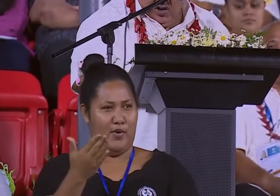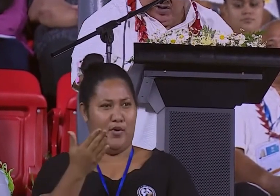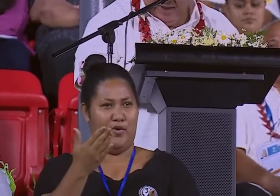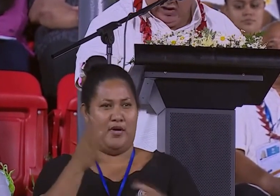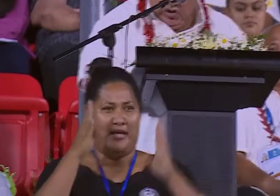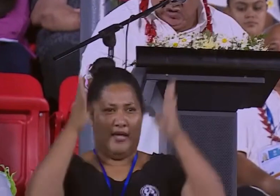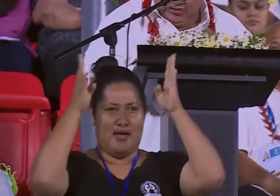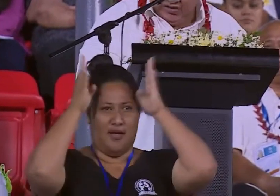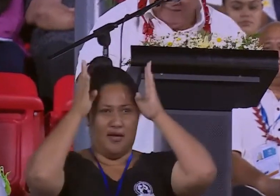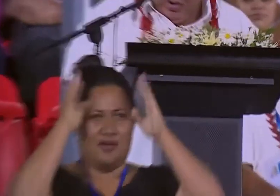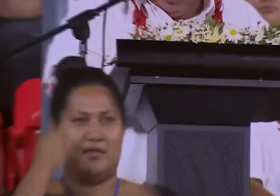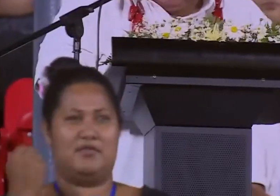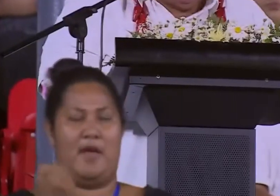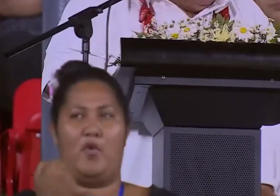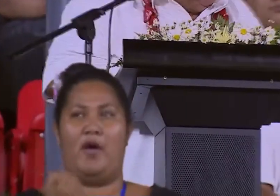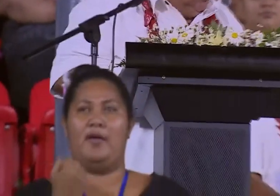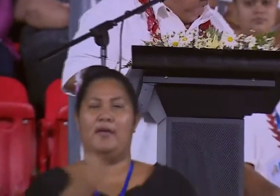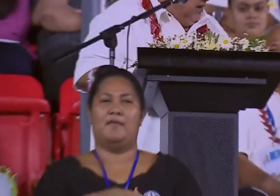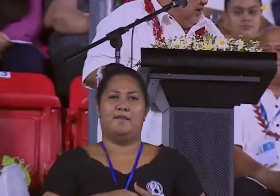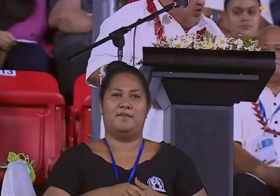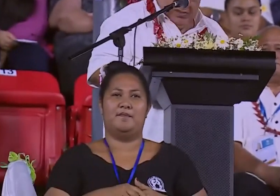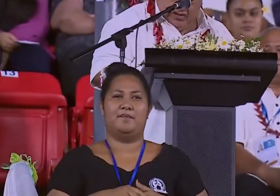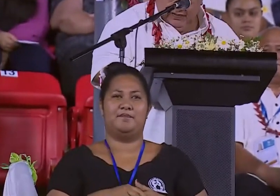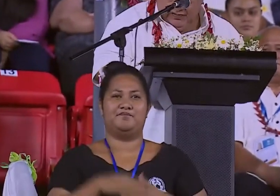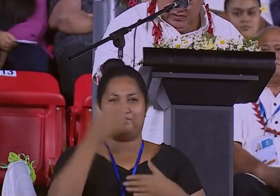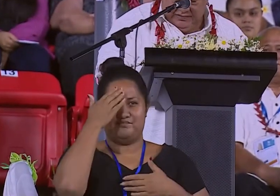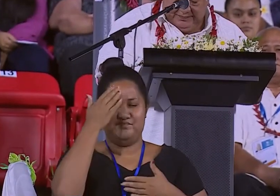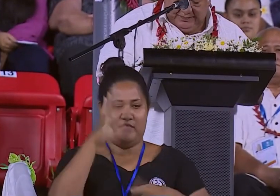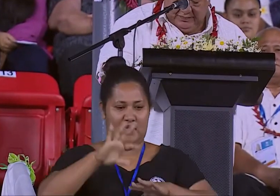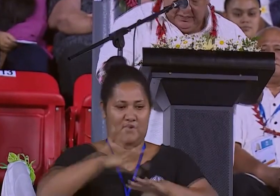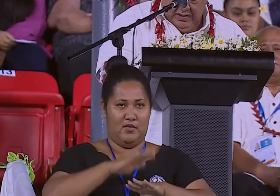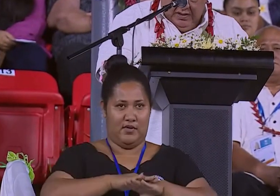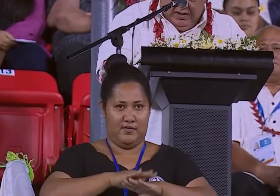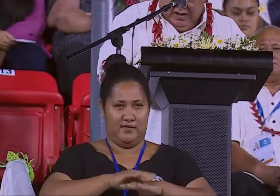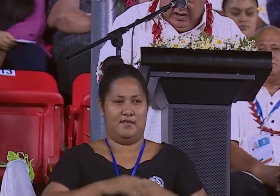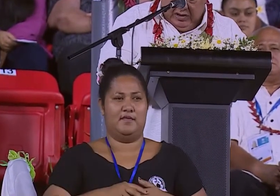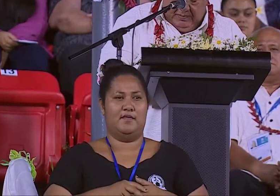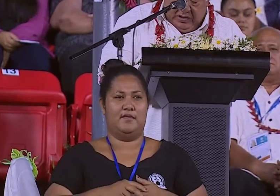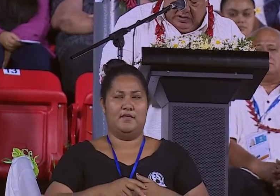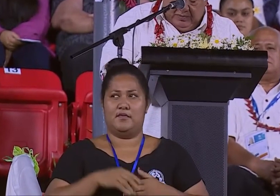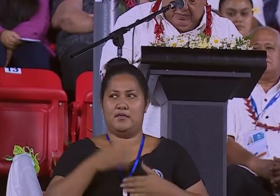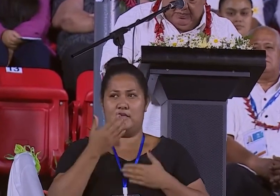Lausunga ileao le malo Samoa. Malau masiofo.